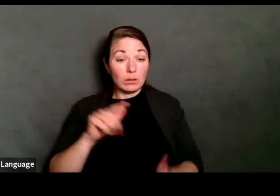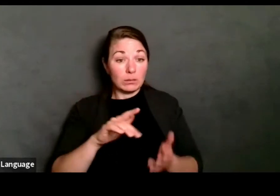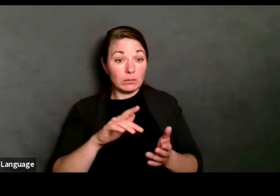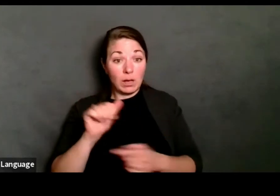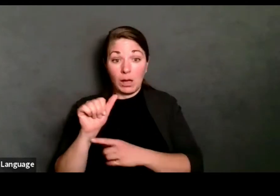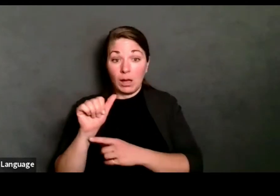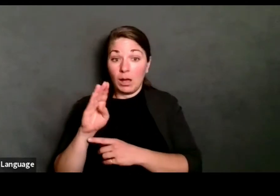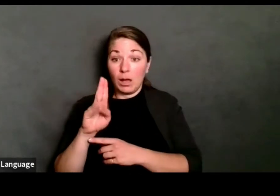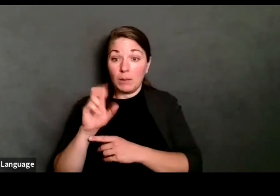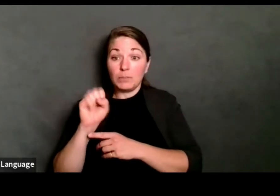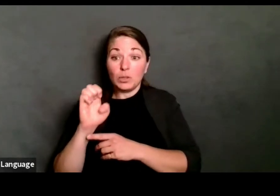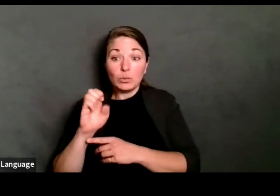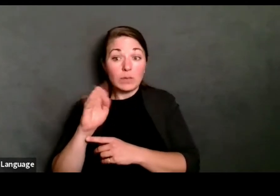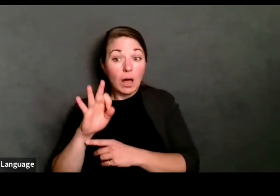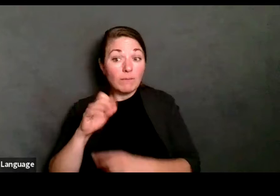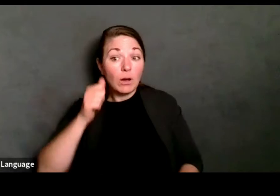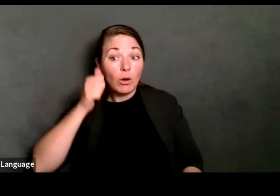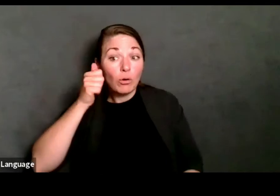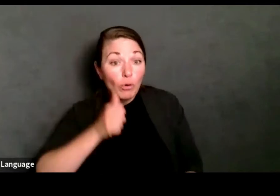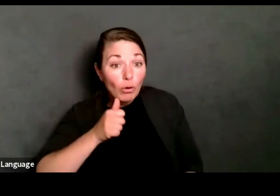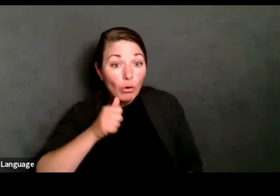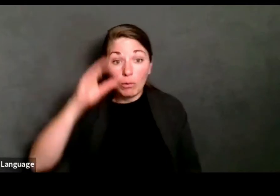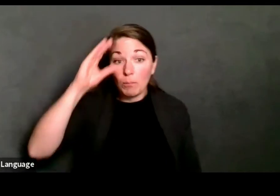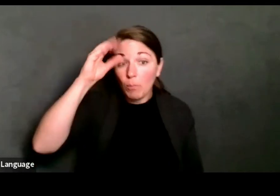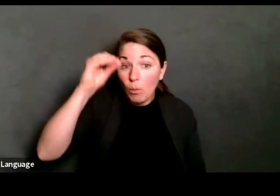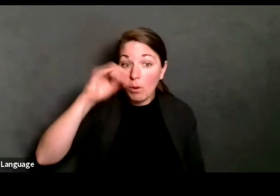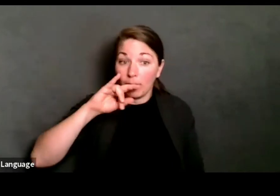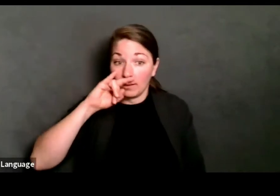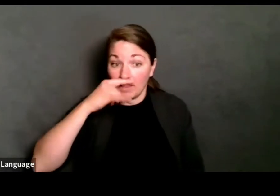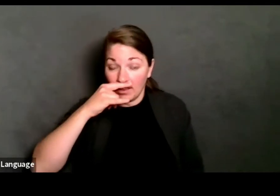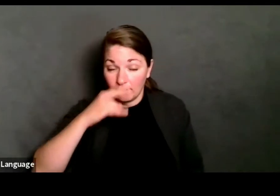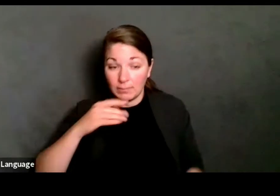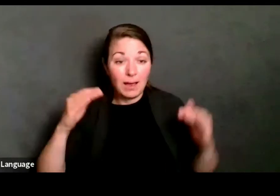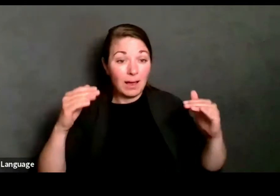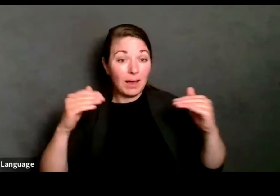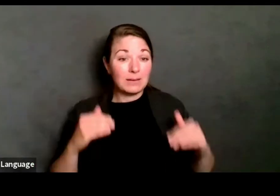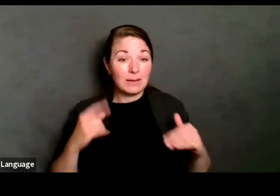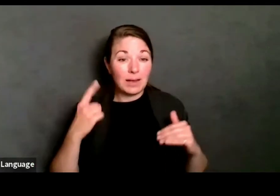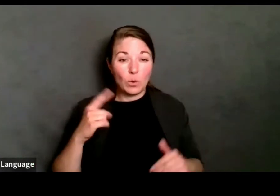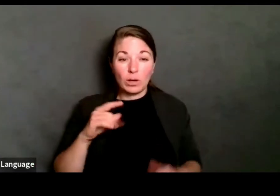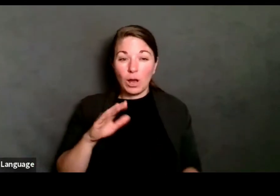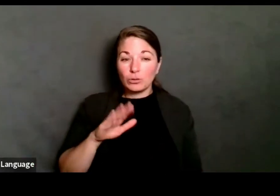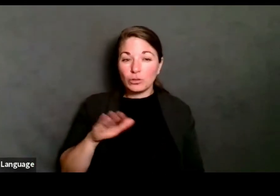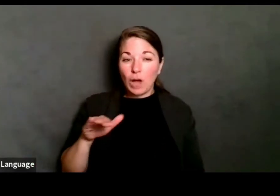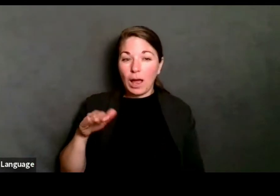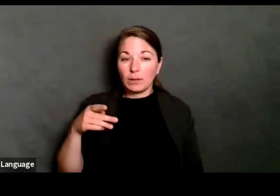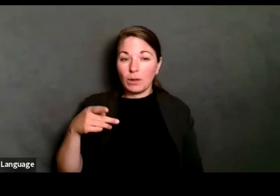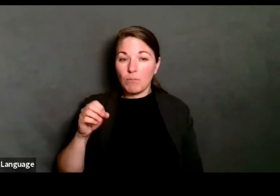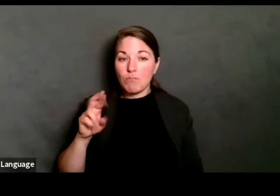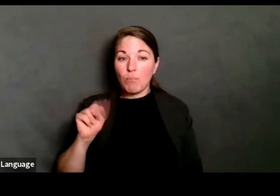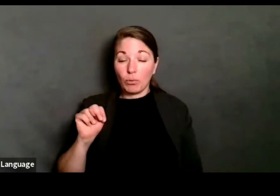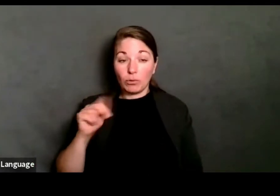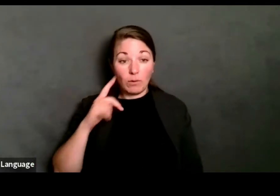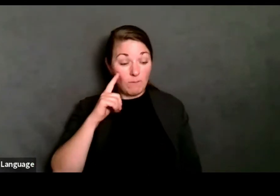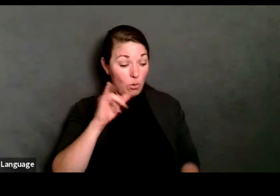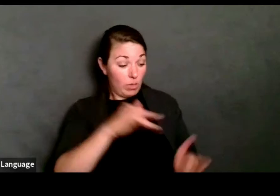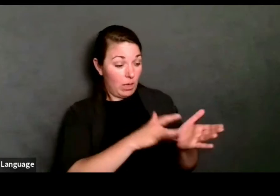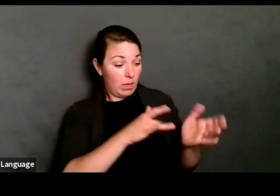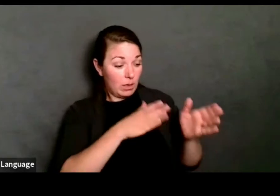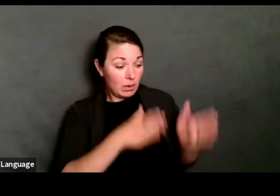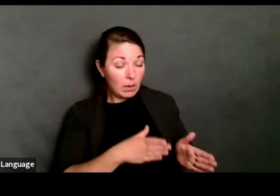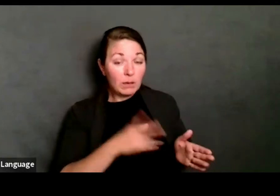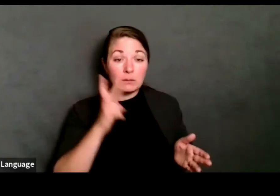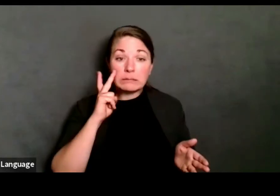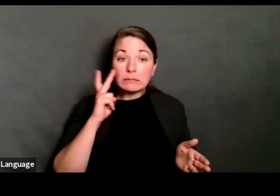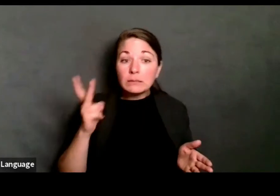kid. Now, how about child porn? For the perpetrator, seeing images of child sexual